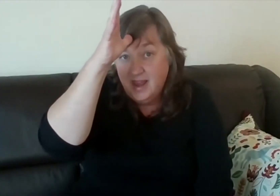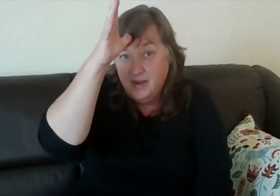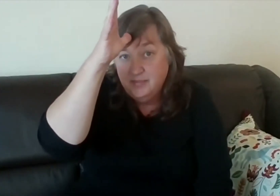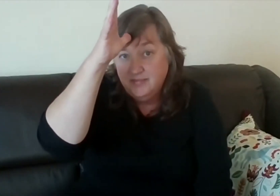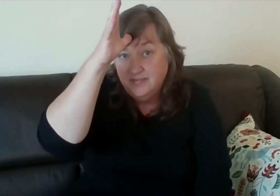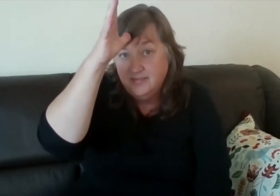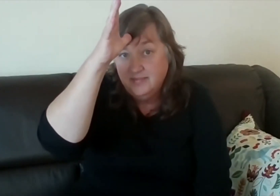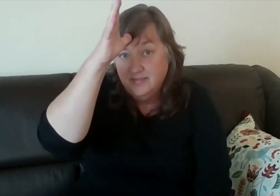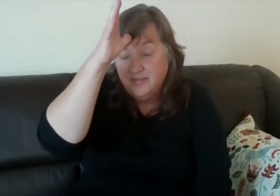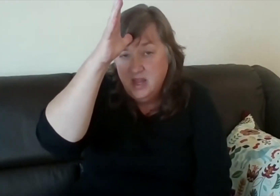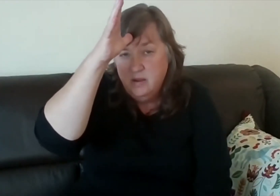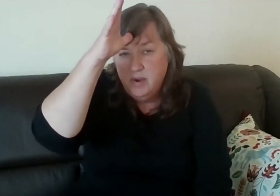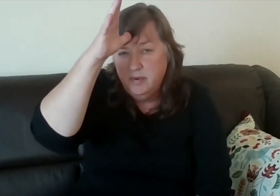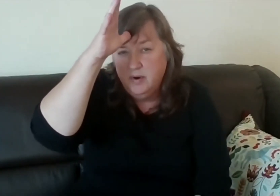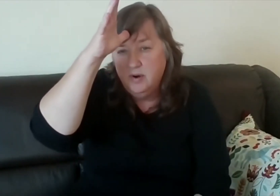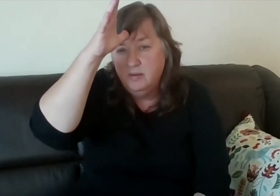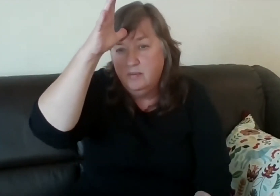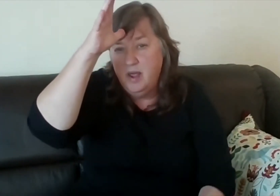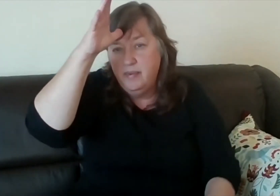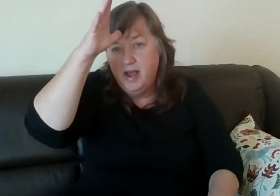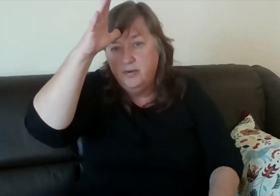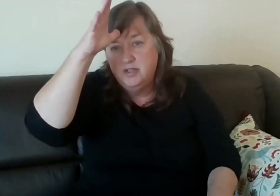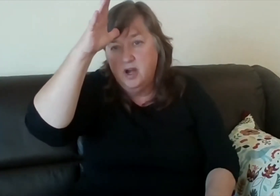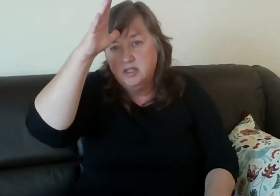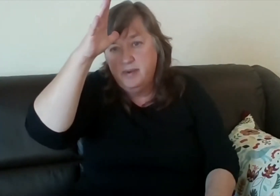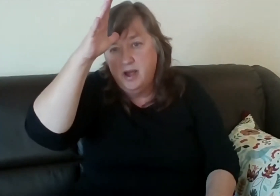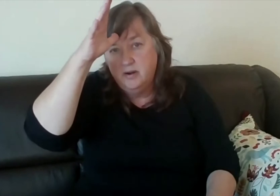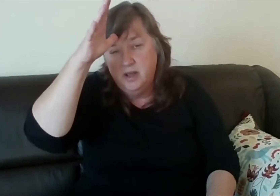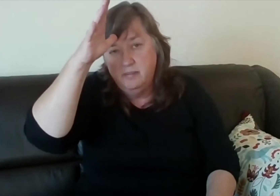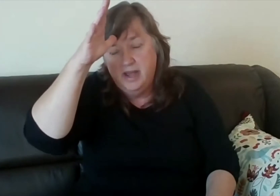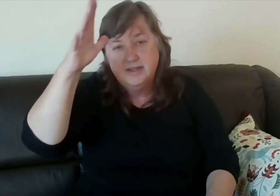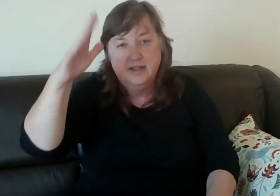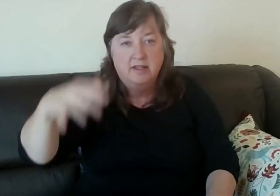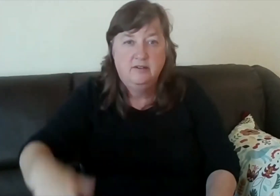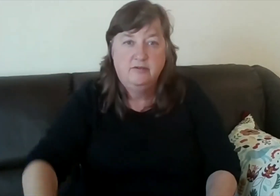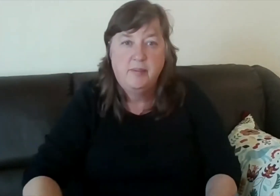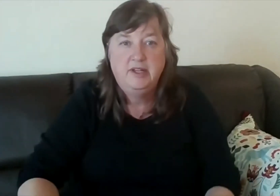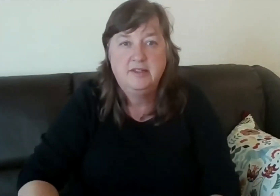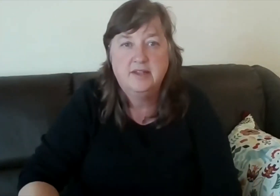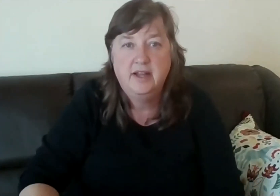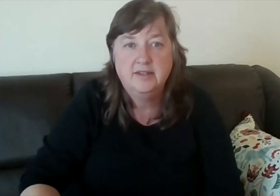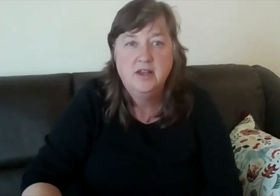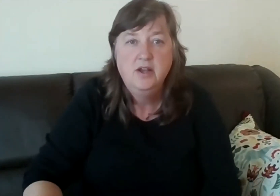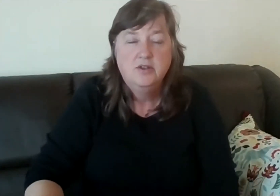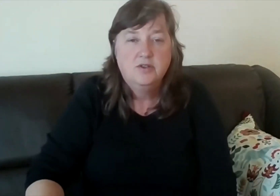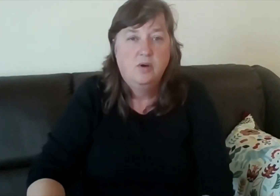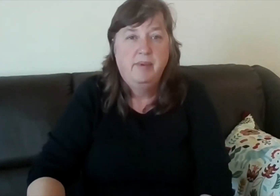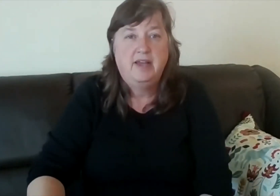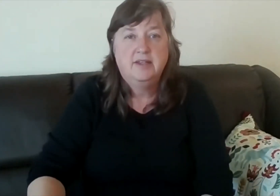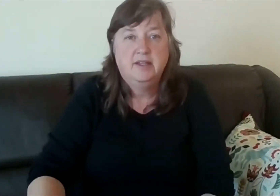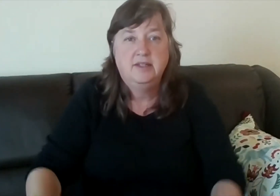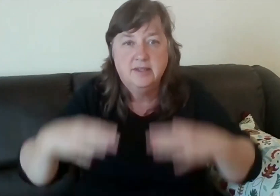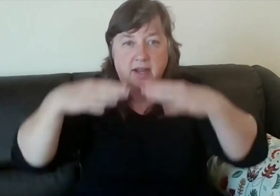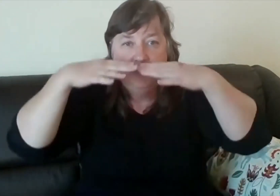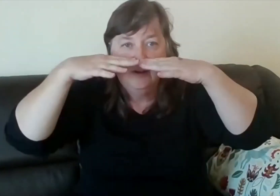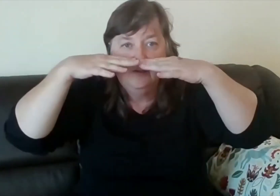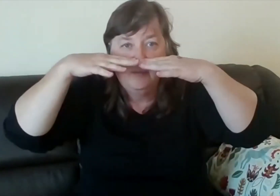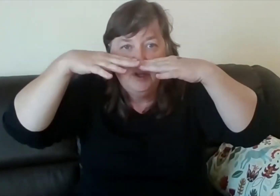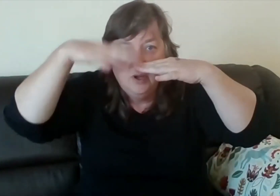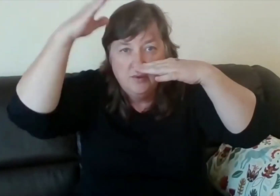same. Remember way back we talked about masculine and feminine signs. So masculine signs are from the nose